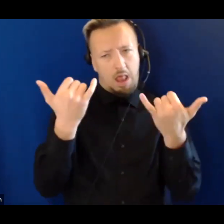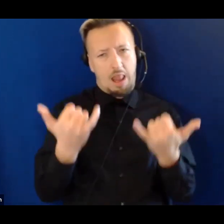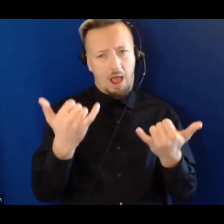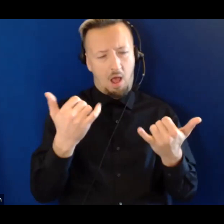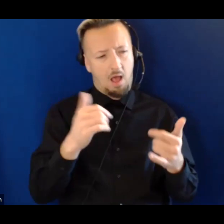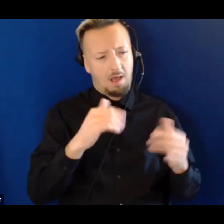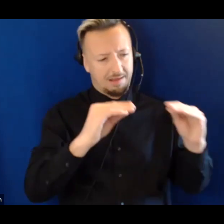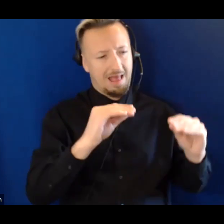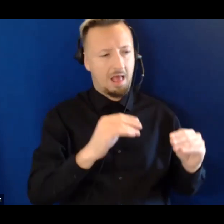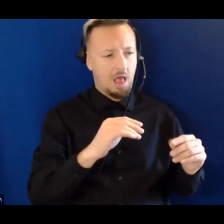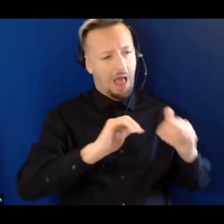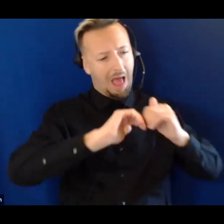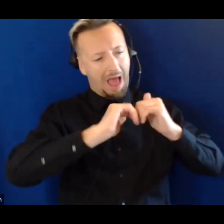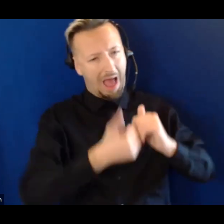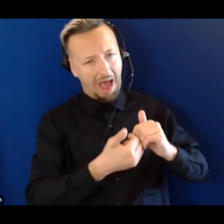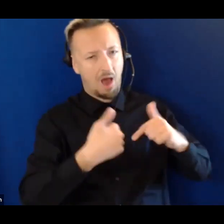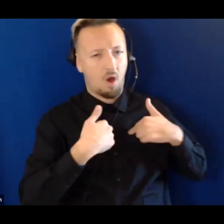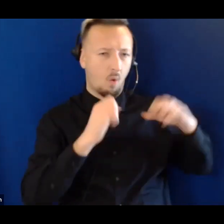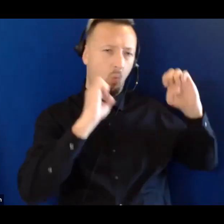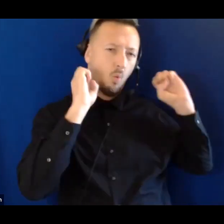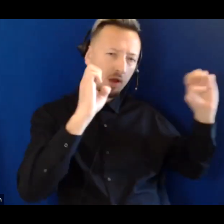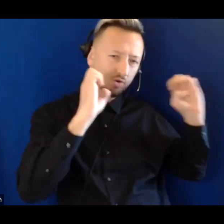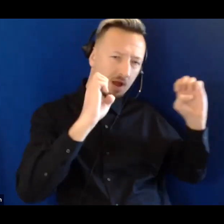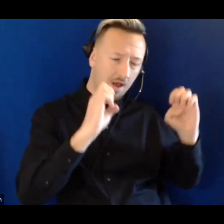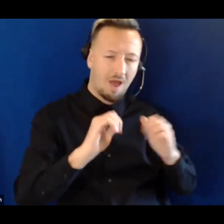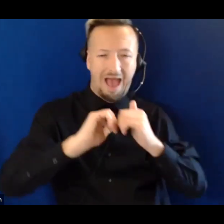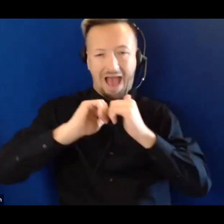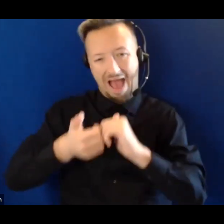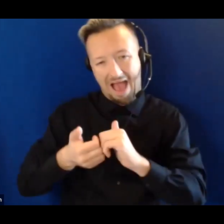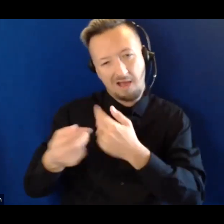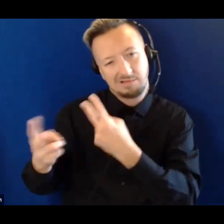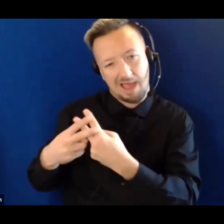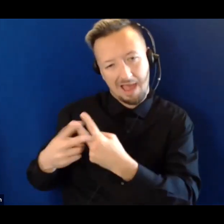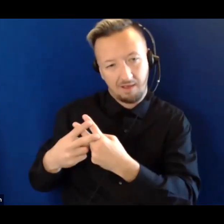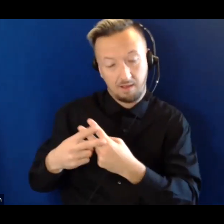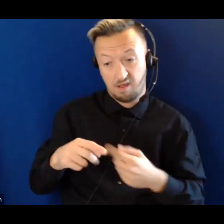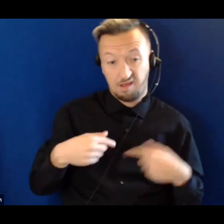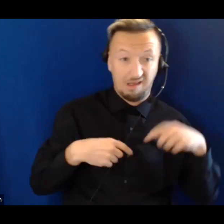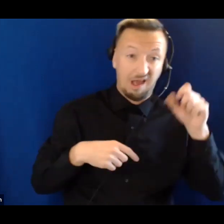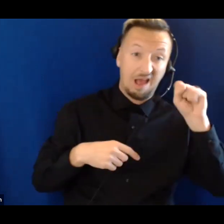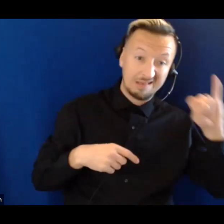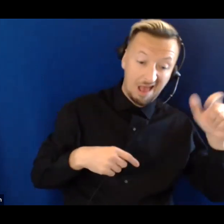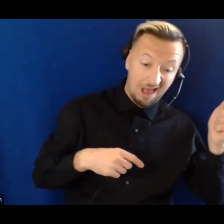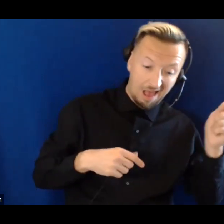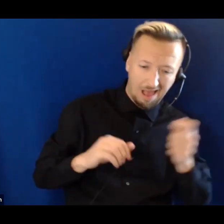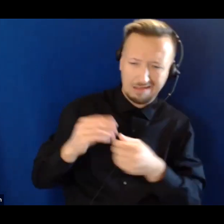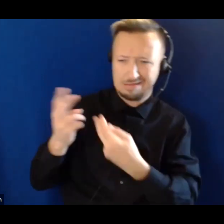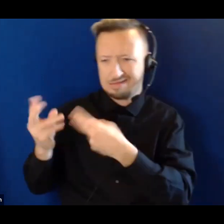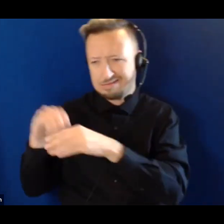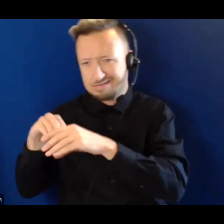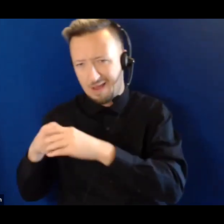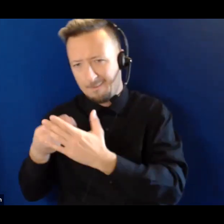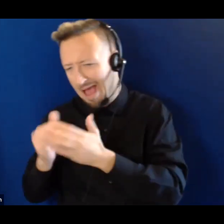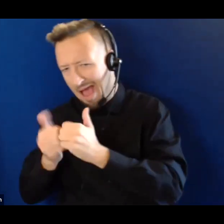out like our able account, or how we work out like saving, because you can't save if you're on SSI and all these different types of stuff.